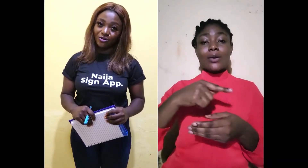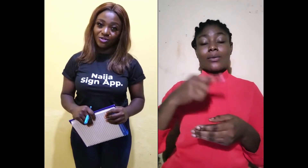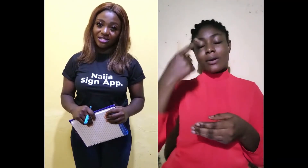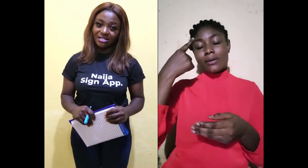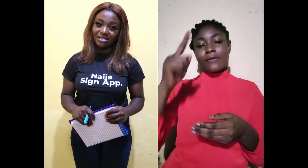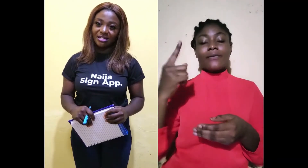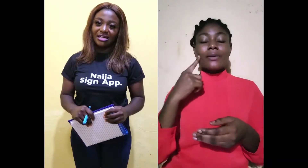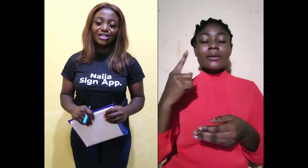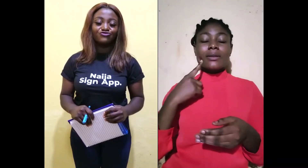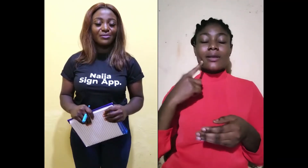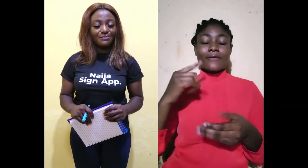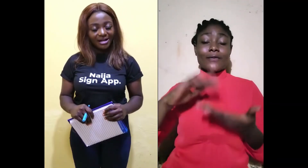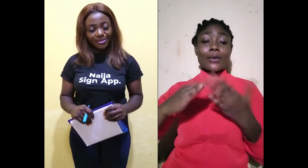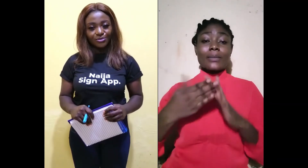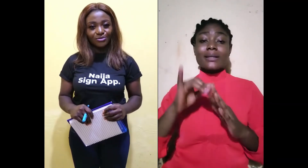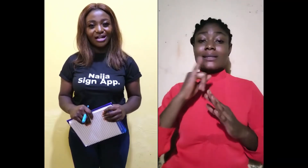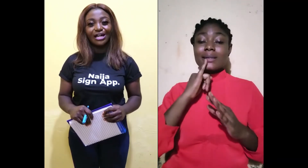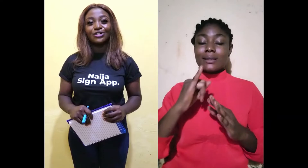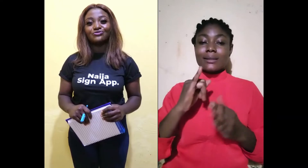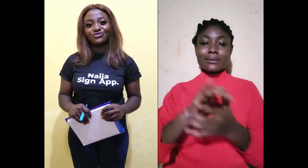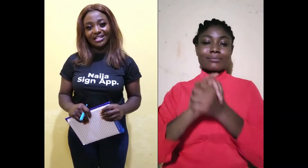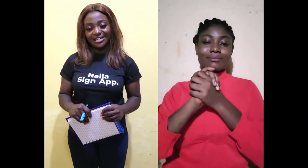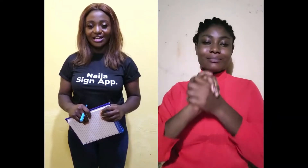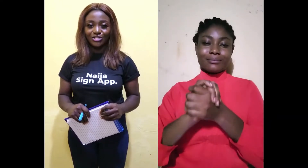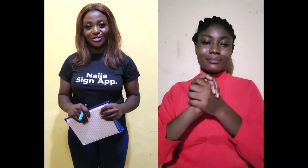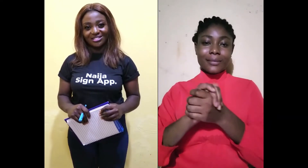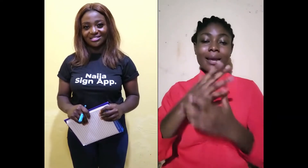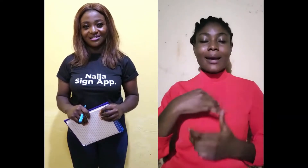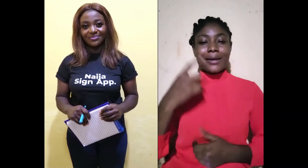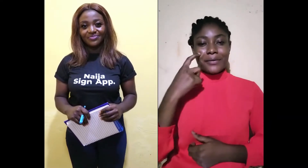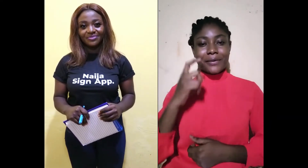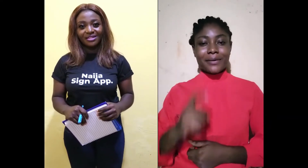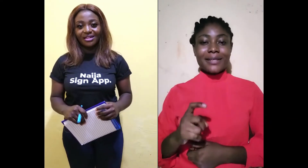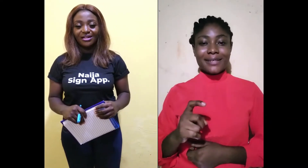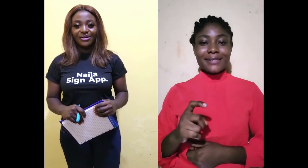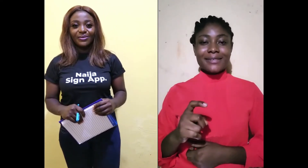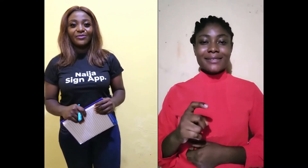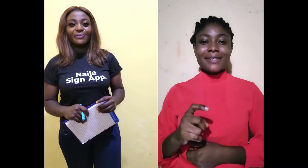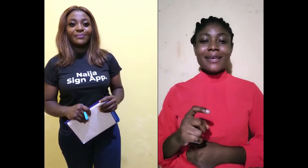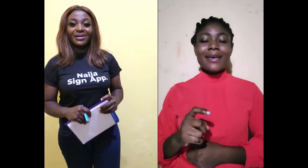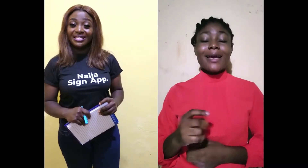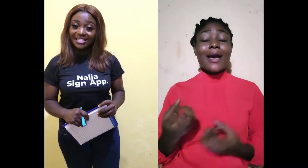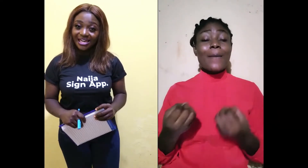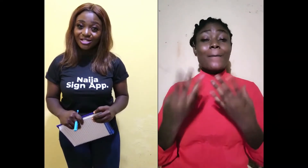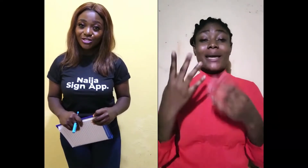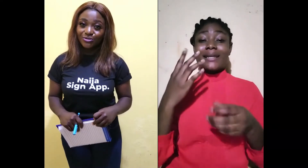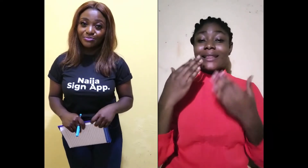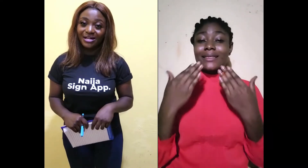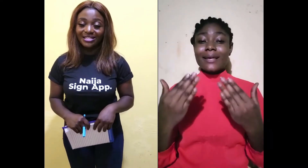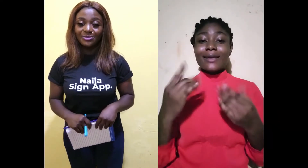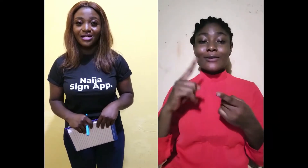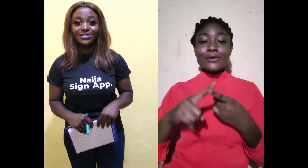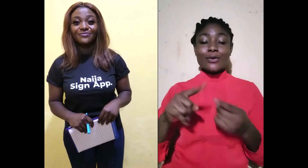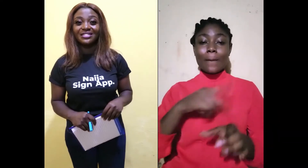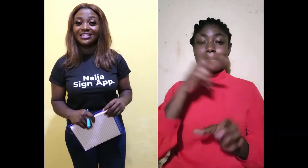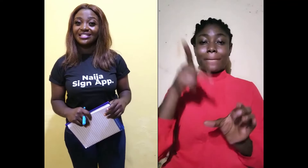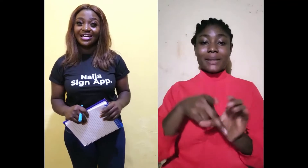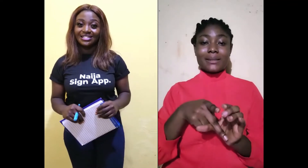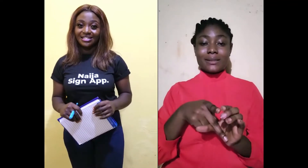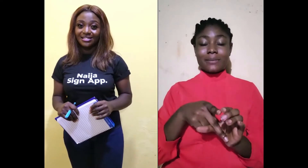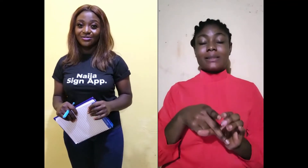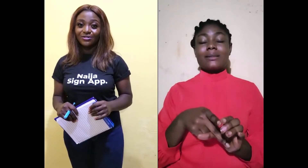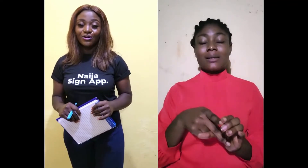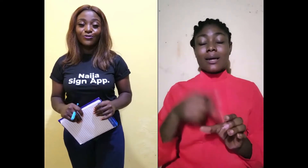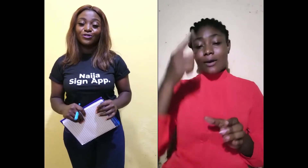the deaf community is remarkable and greatly acknowledged. Many thanks to participants of this